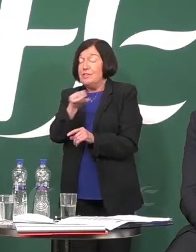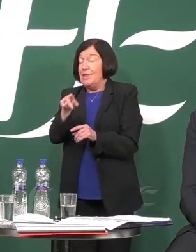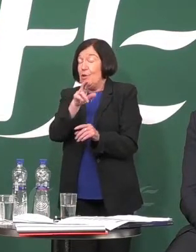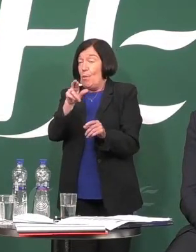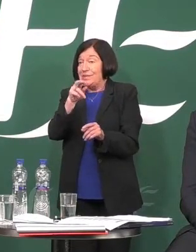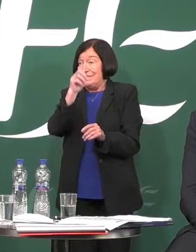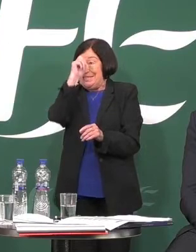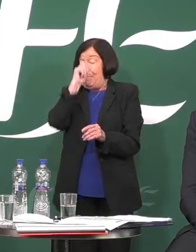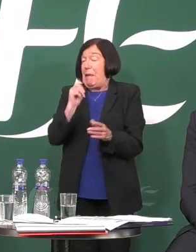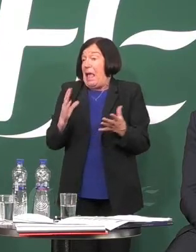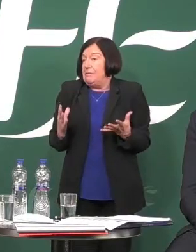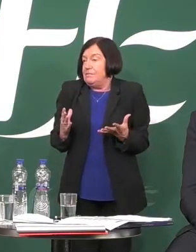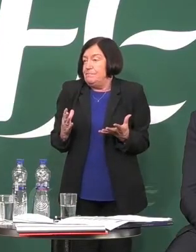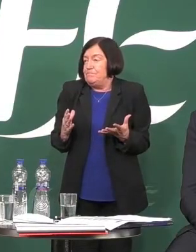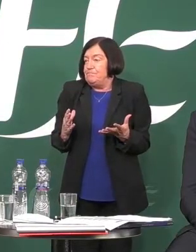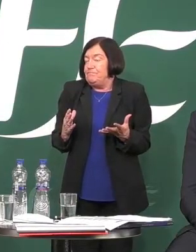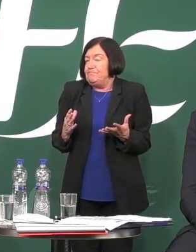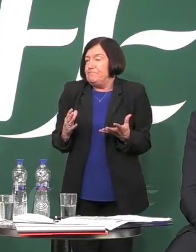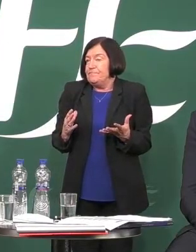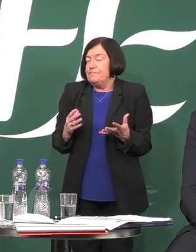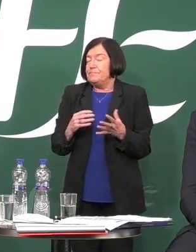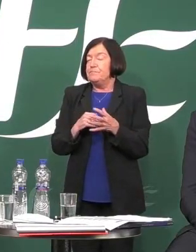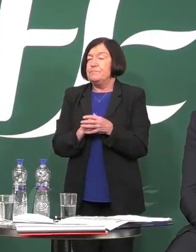intention, and